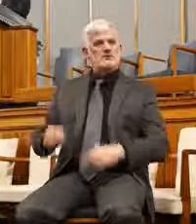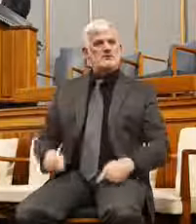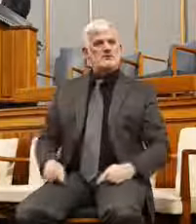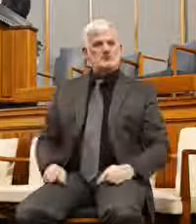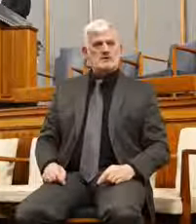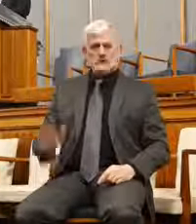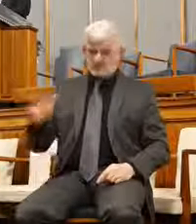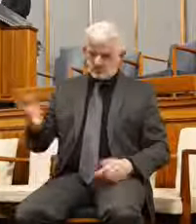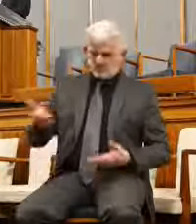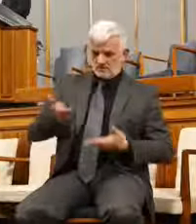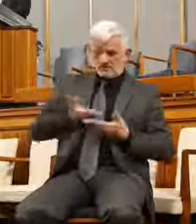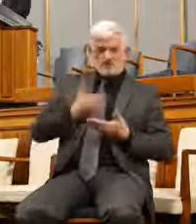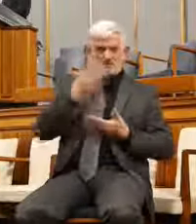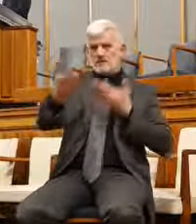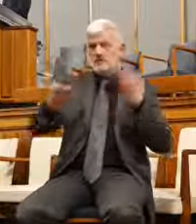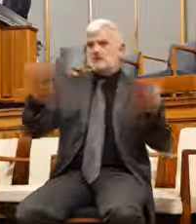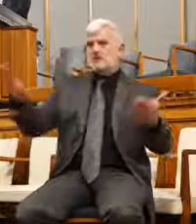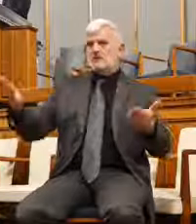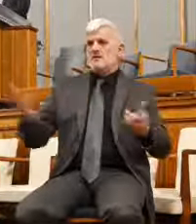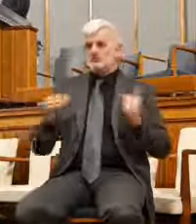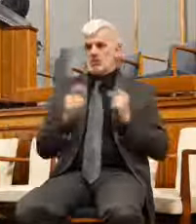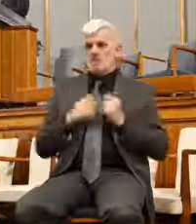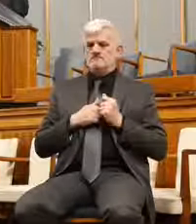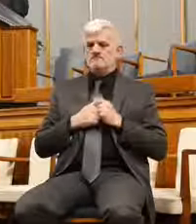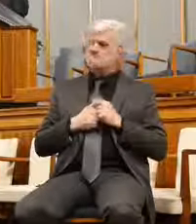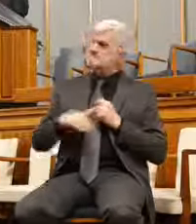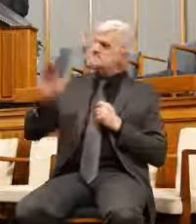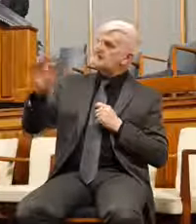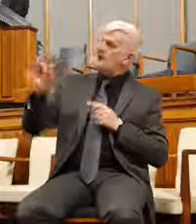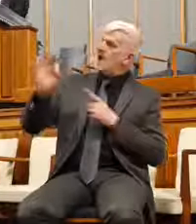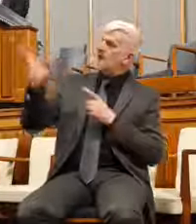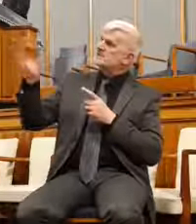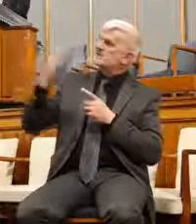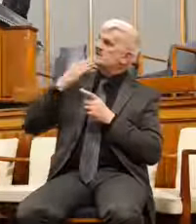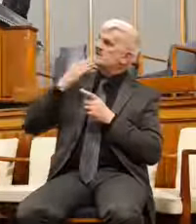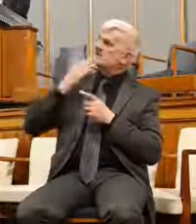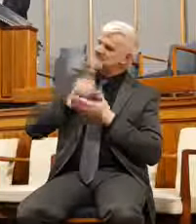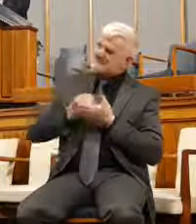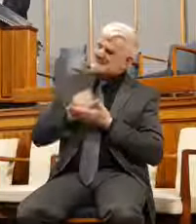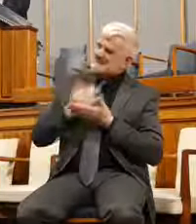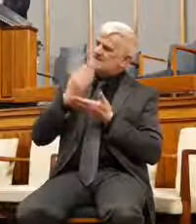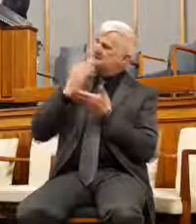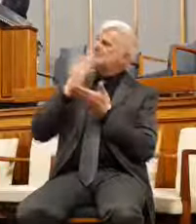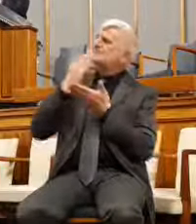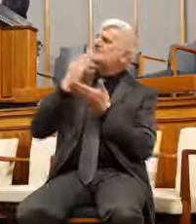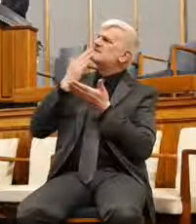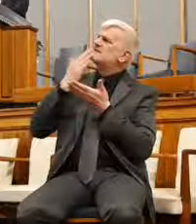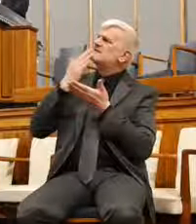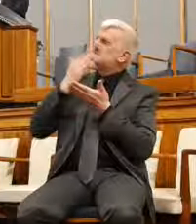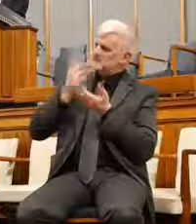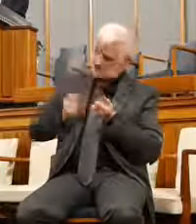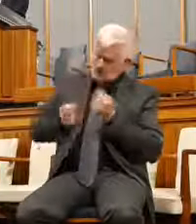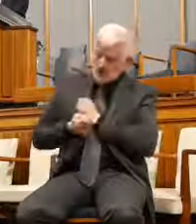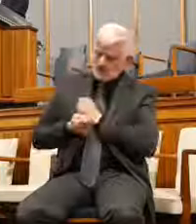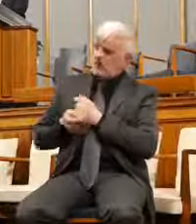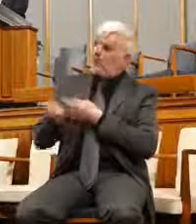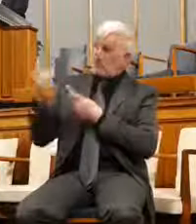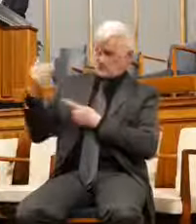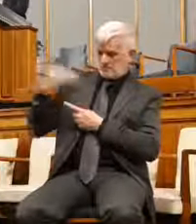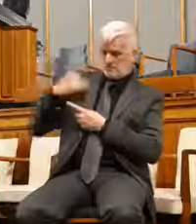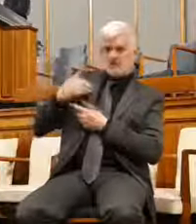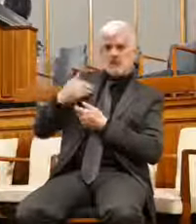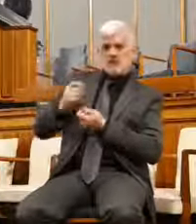you come to Christ and you repent of your sin and you yield your life to him and he takes you and changes you, that's what